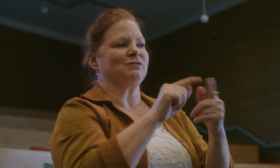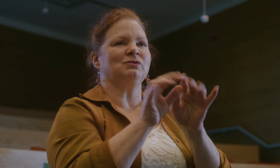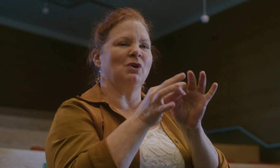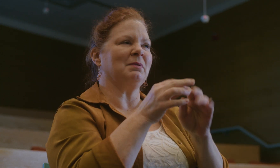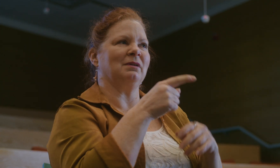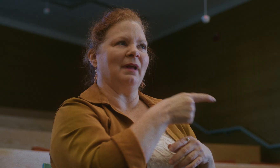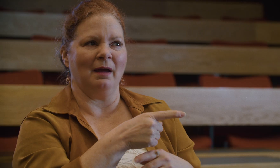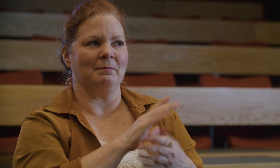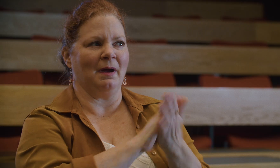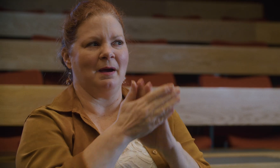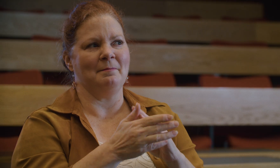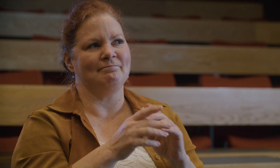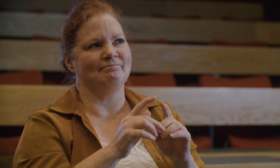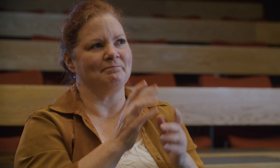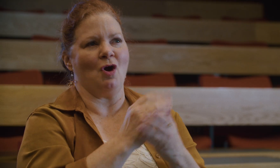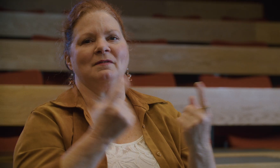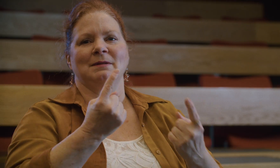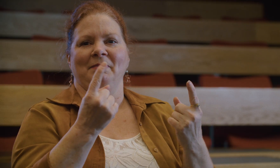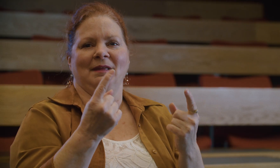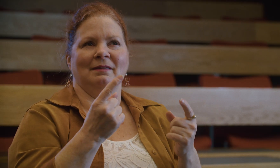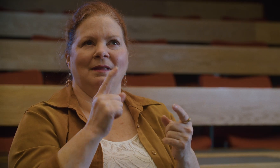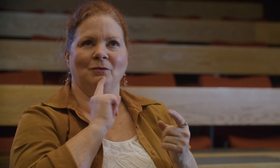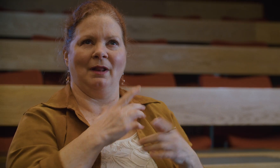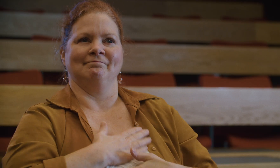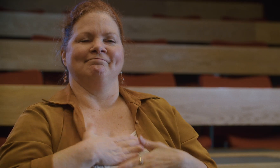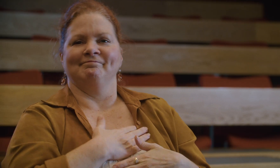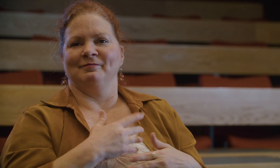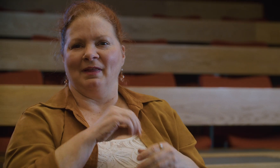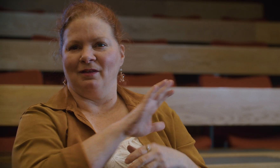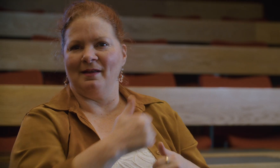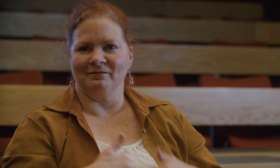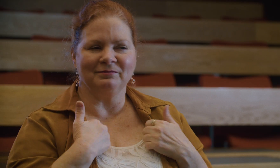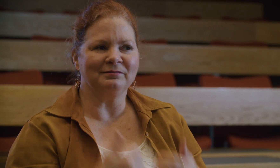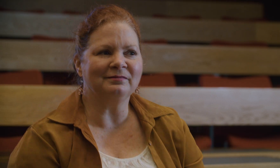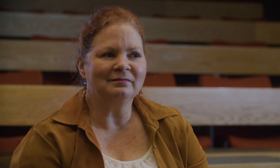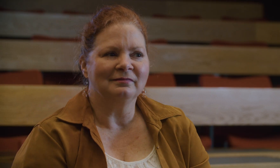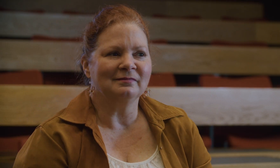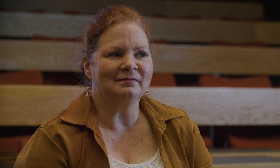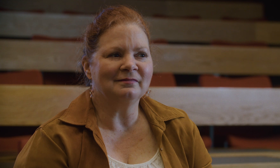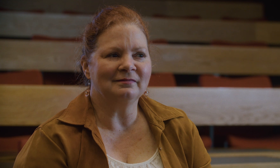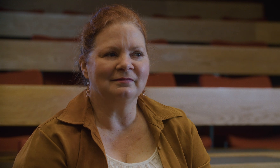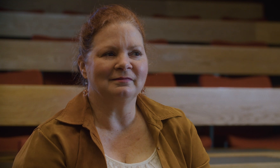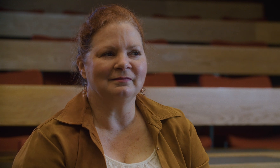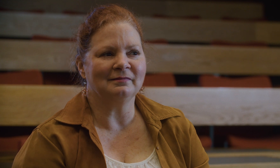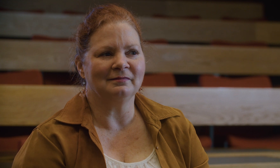ASL program, and if that leads into them becoming part of the interpreting program, really being invested in something like that, I think it really impacts their